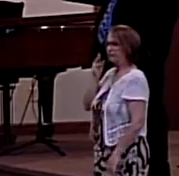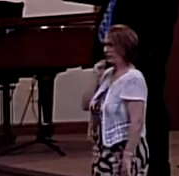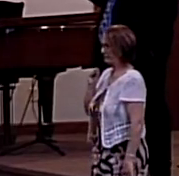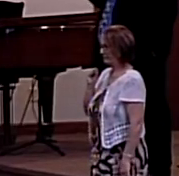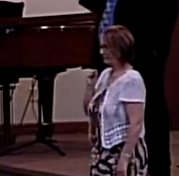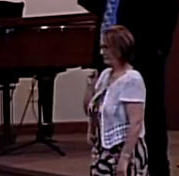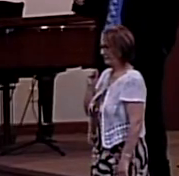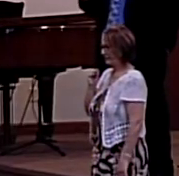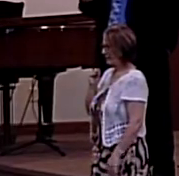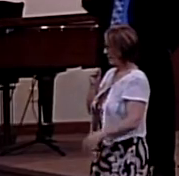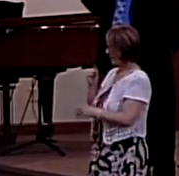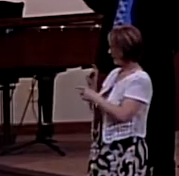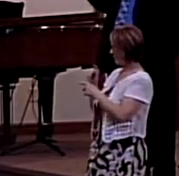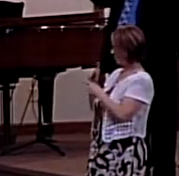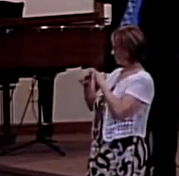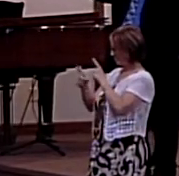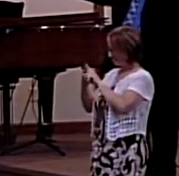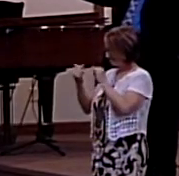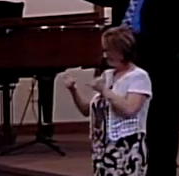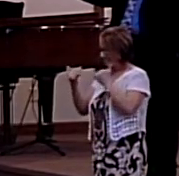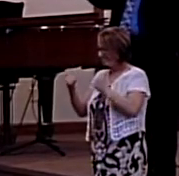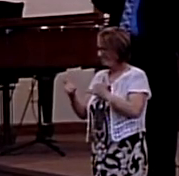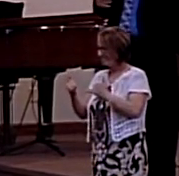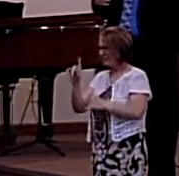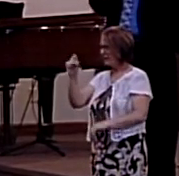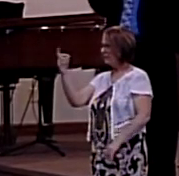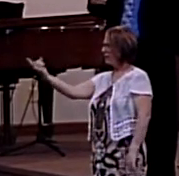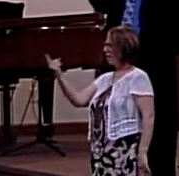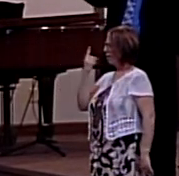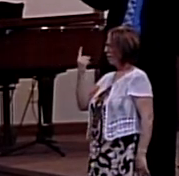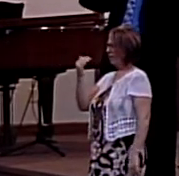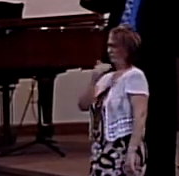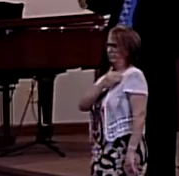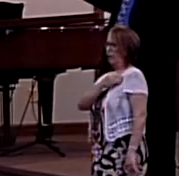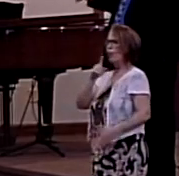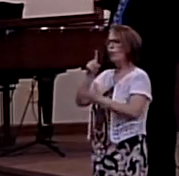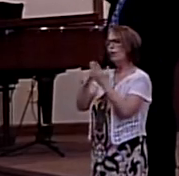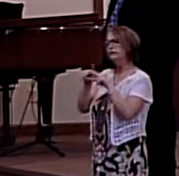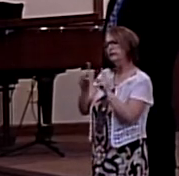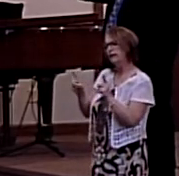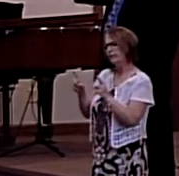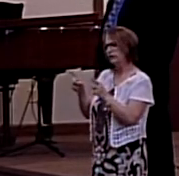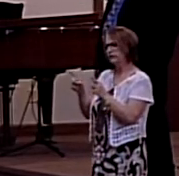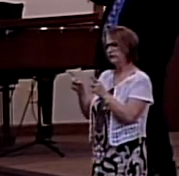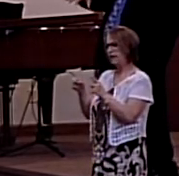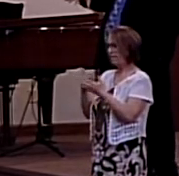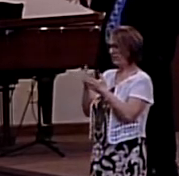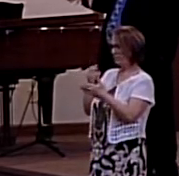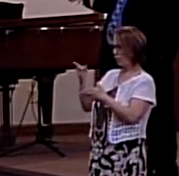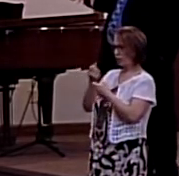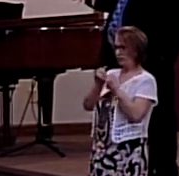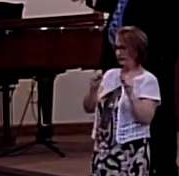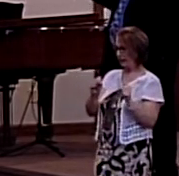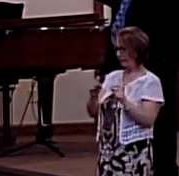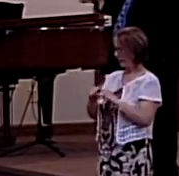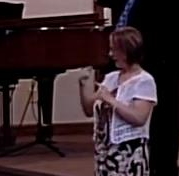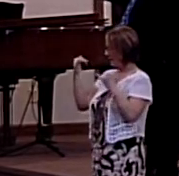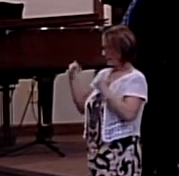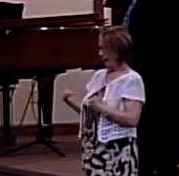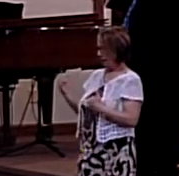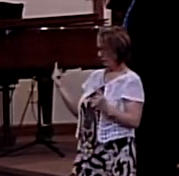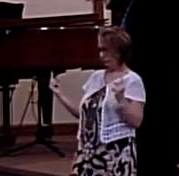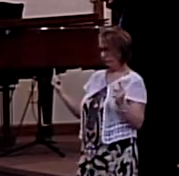that they had never experienced. And friend, today someone would ask me this, Pastor, what's the difference in before you got saved and now? And the